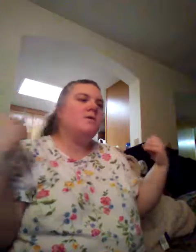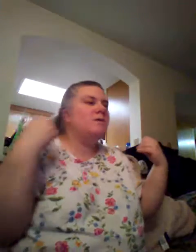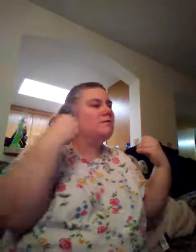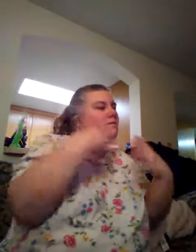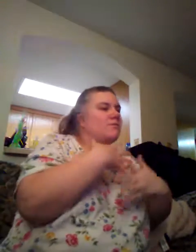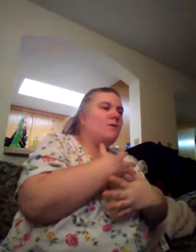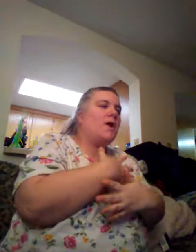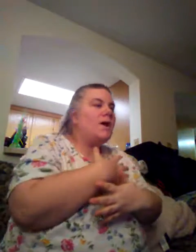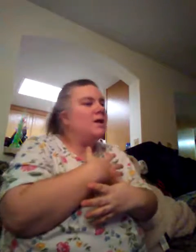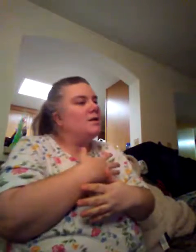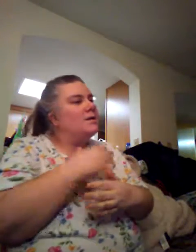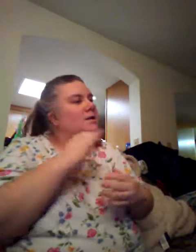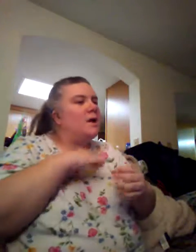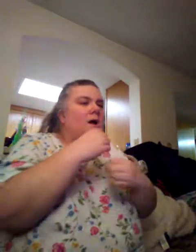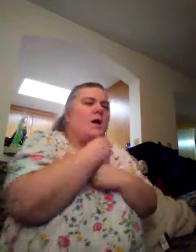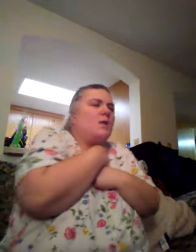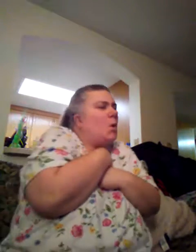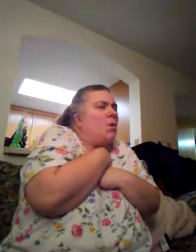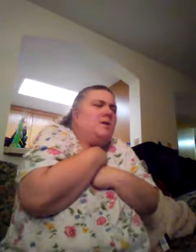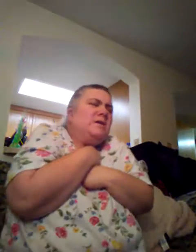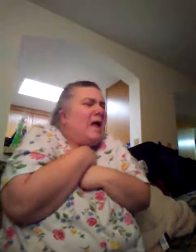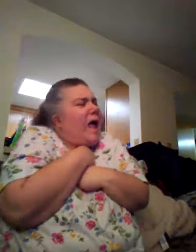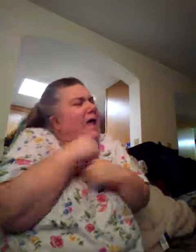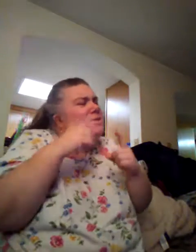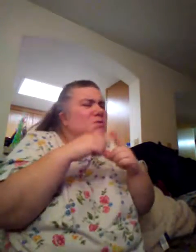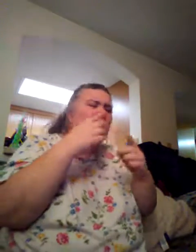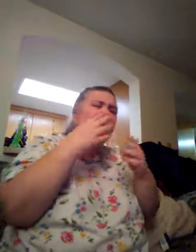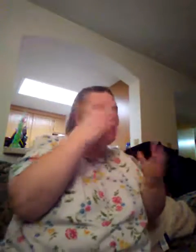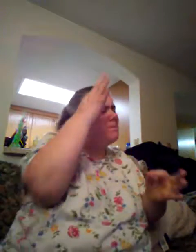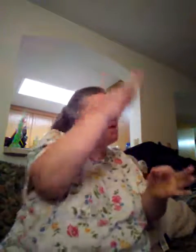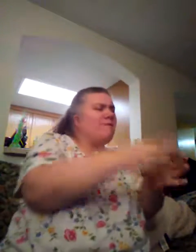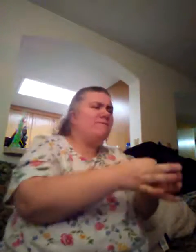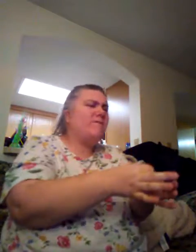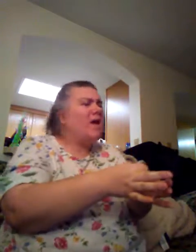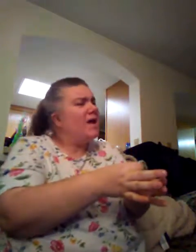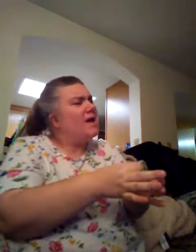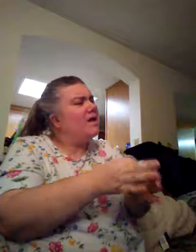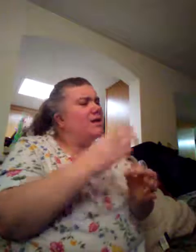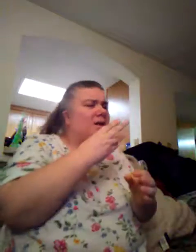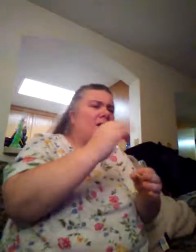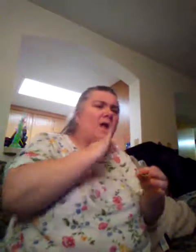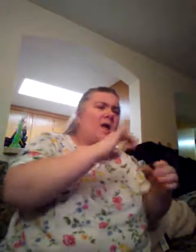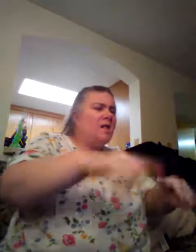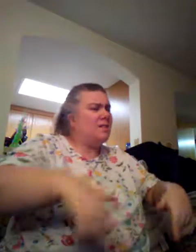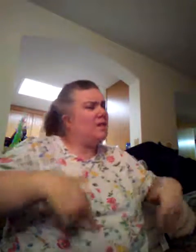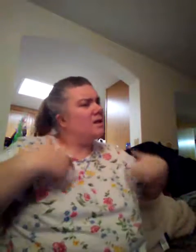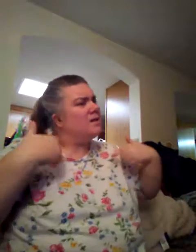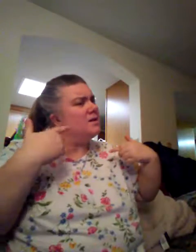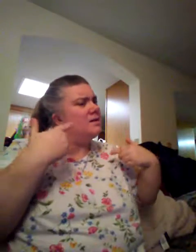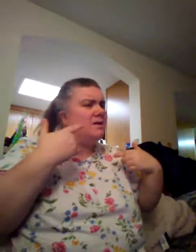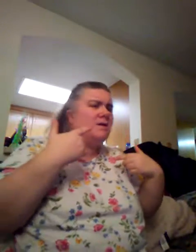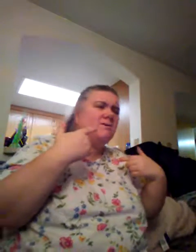feel afraid. I hold tight to my fate. And I live